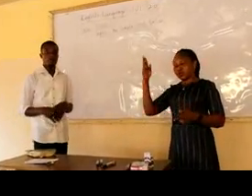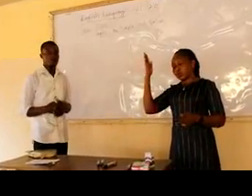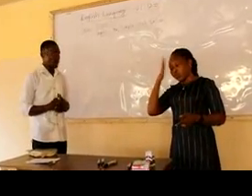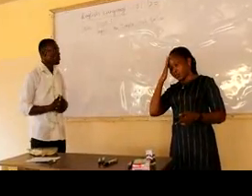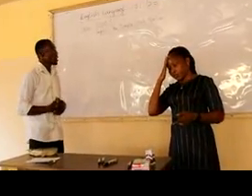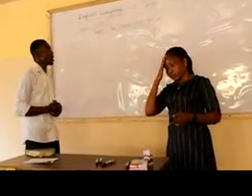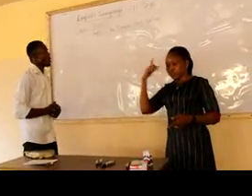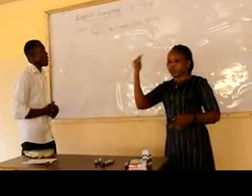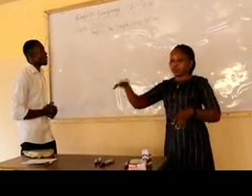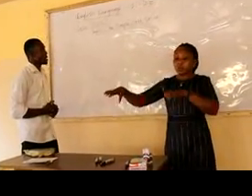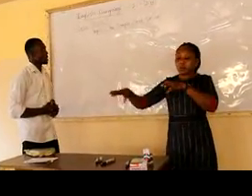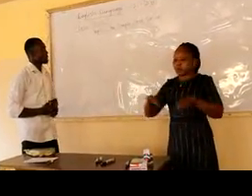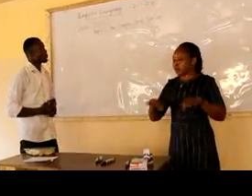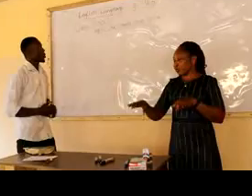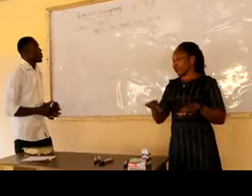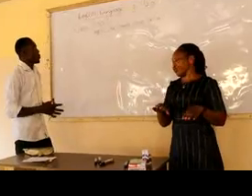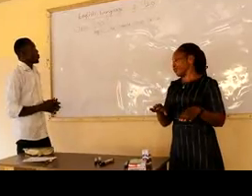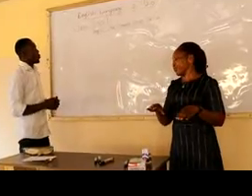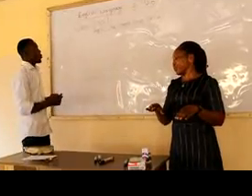place. Alright,